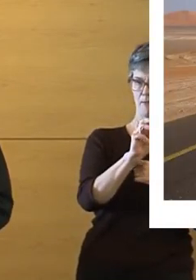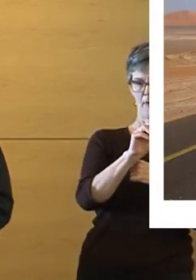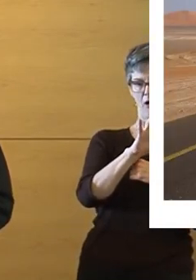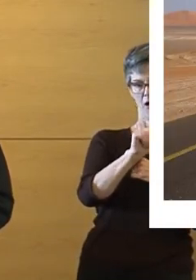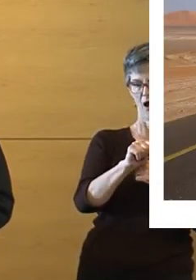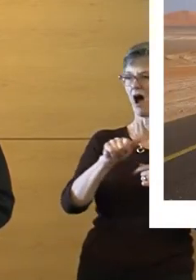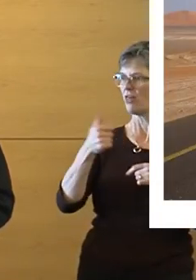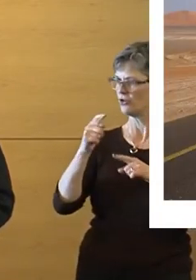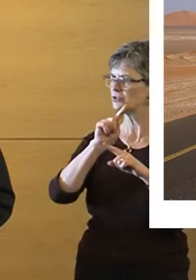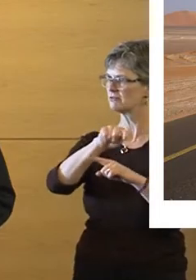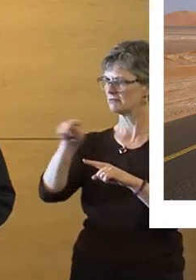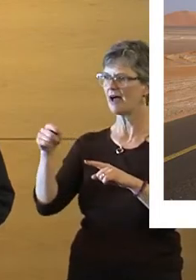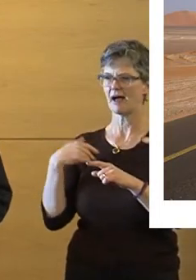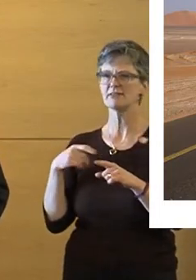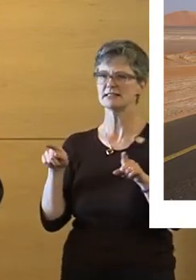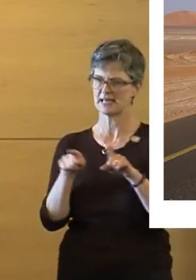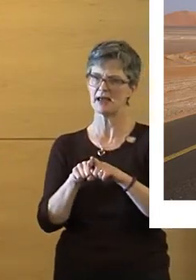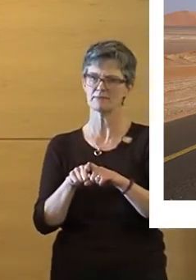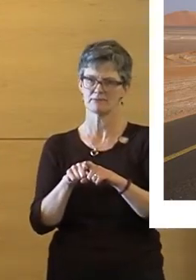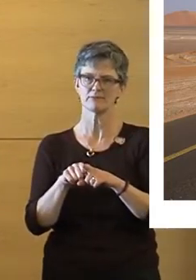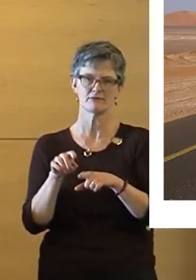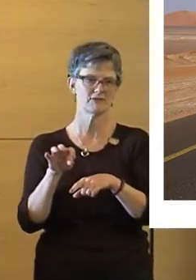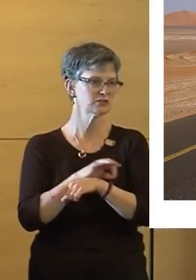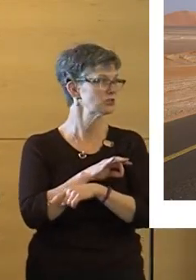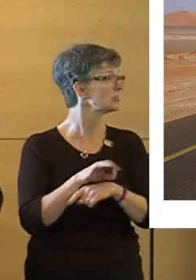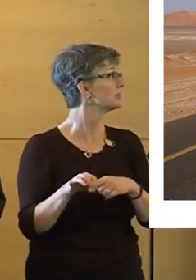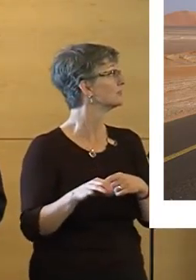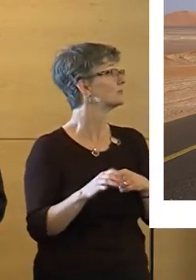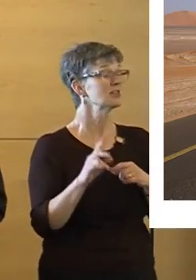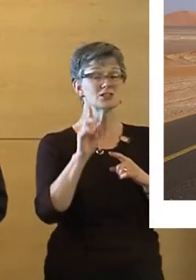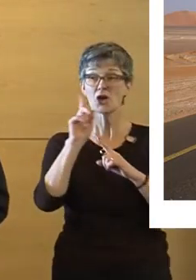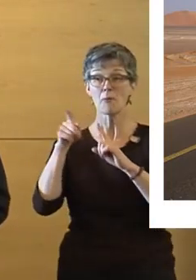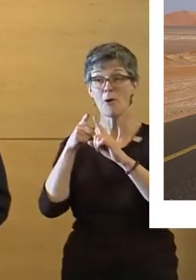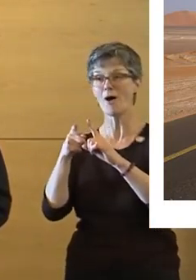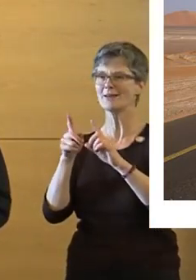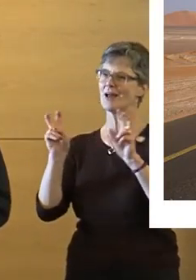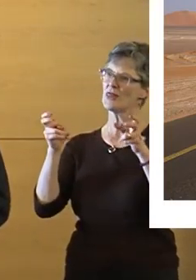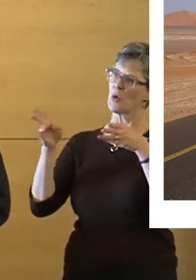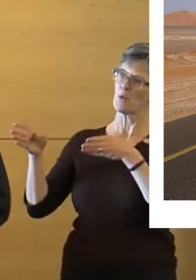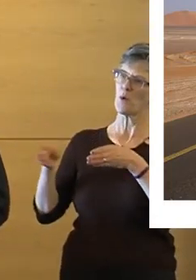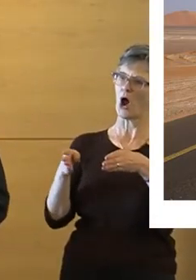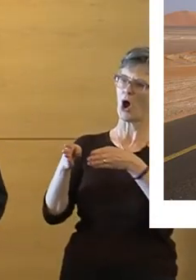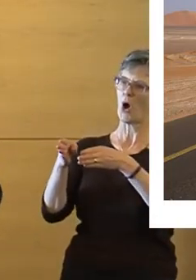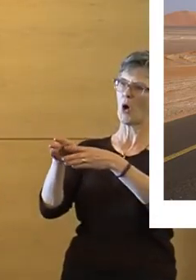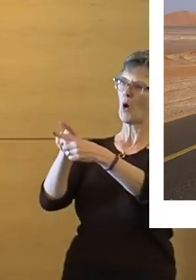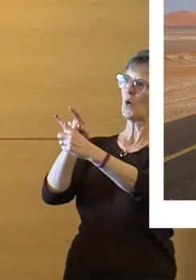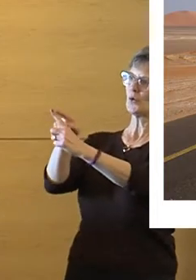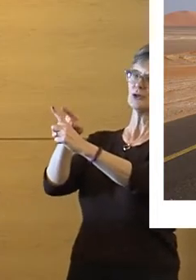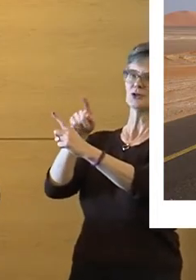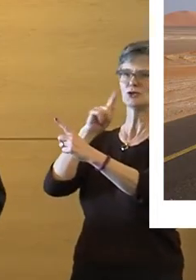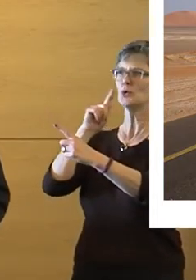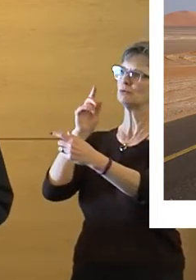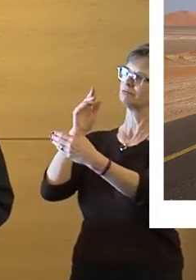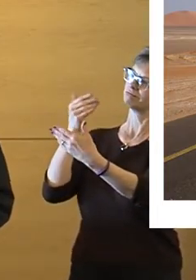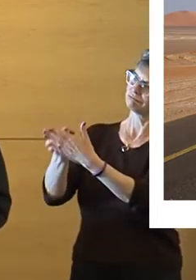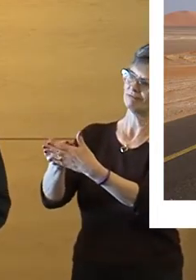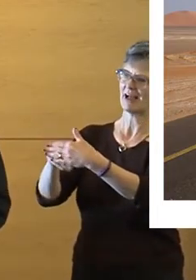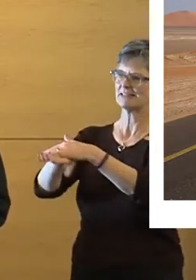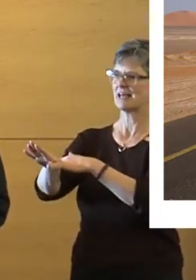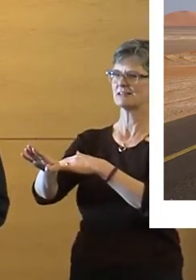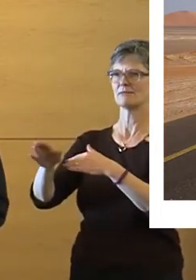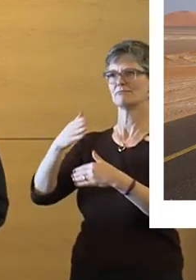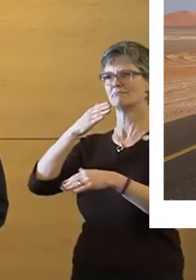put a video up there, and anybody can come and work together collaboratively to caption that video. So very nice tool, and